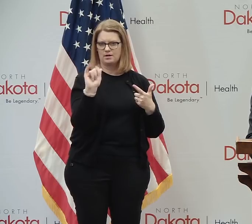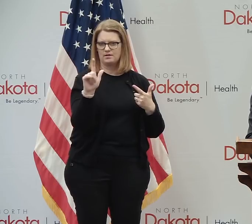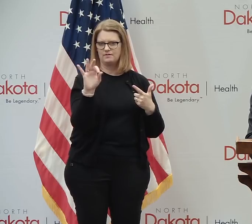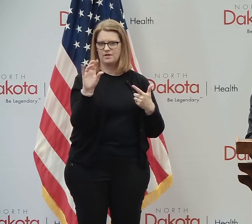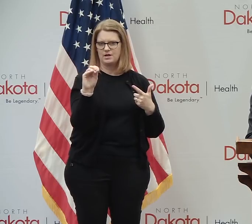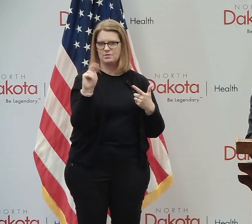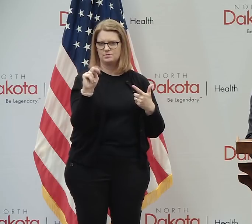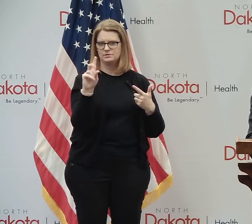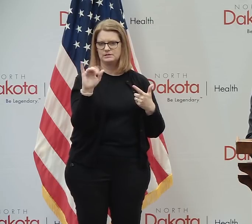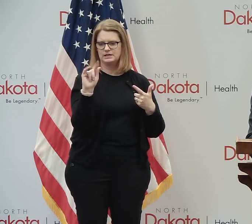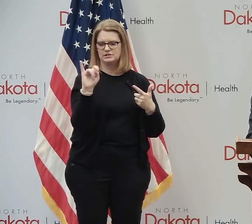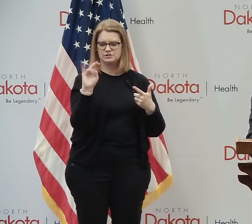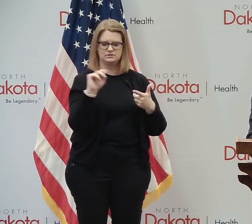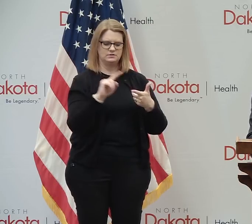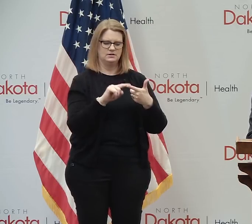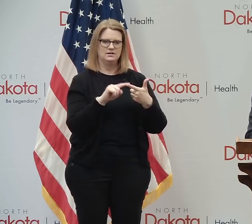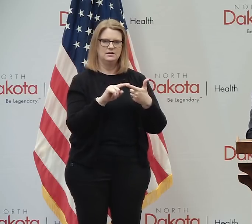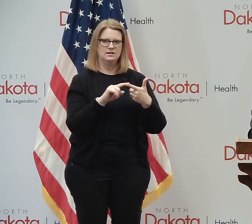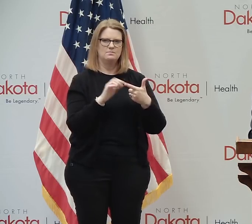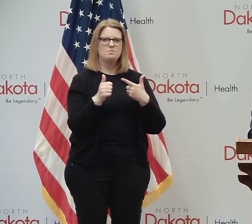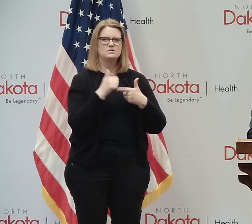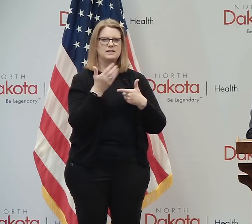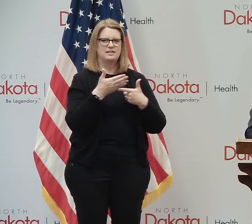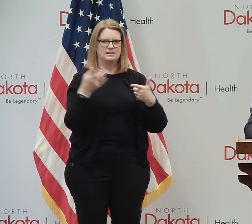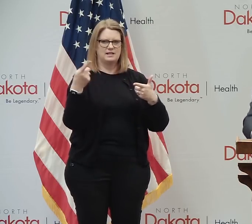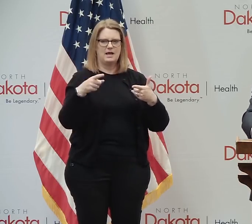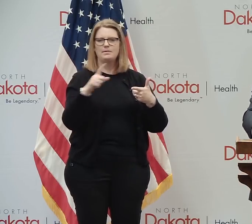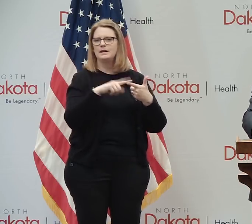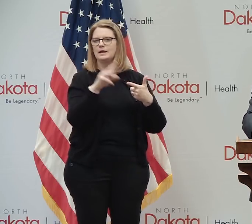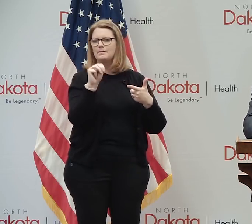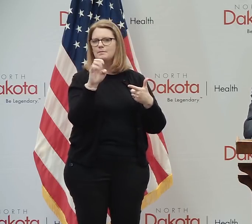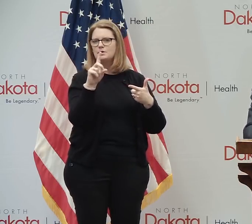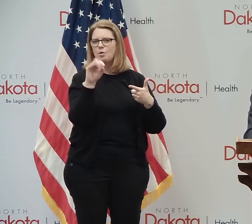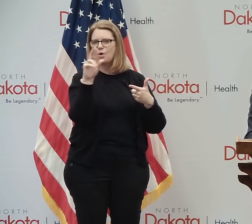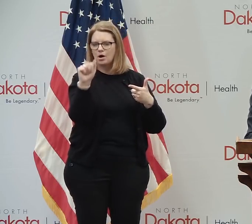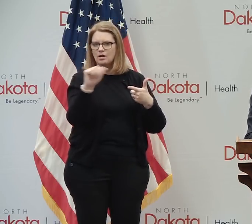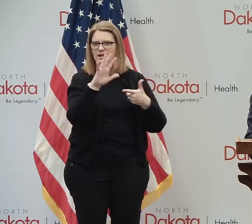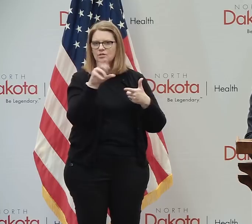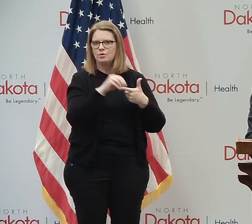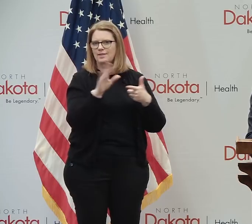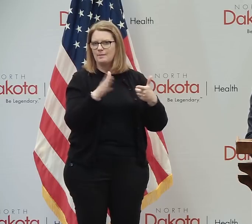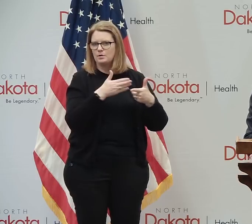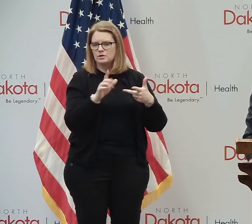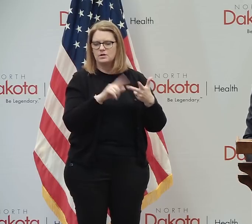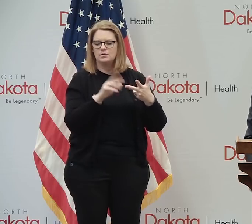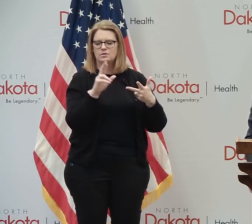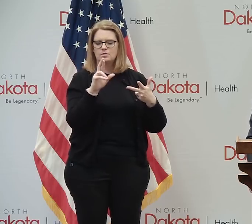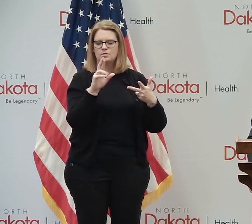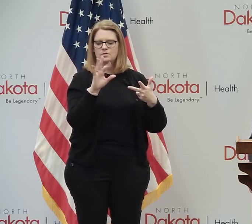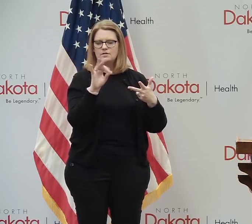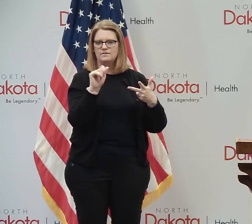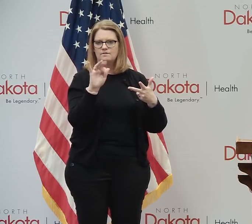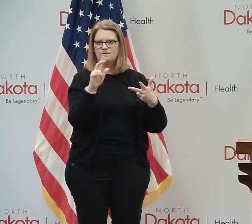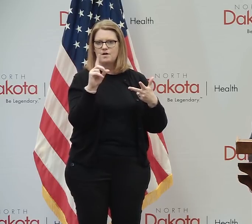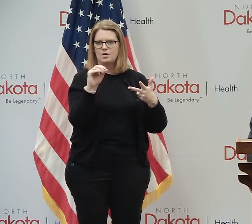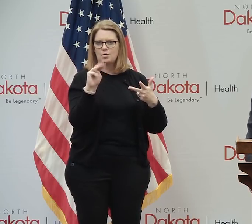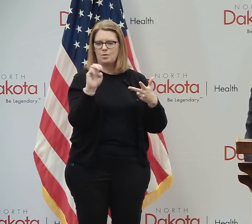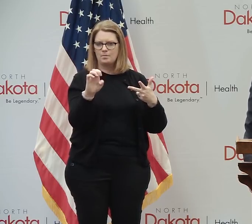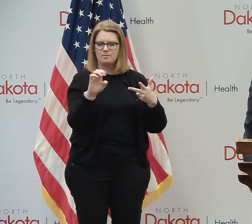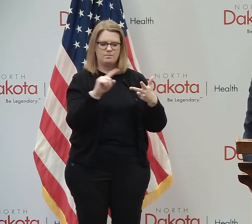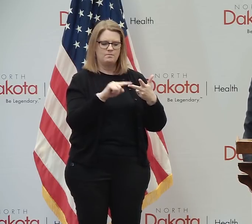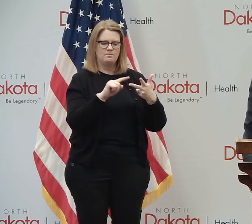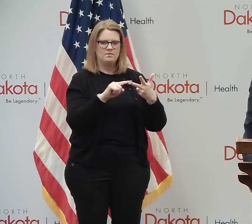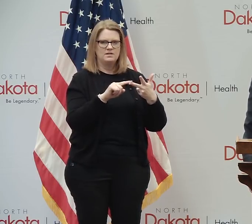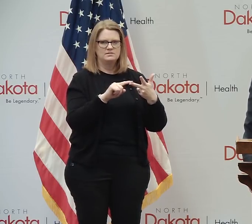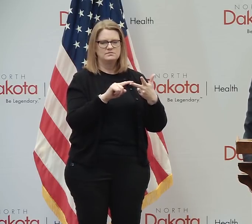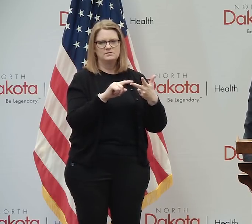of course leads most of the things going on in Medora, including the Medora Musical. Rob Sobolik, longtime